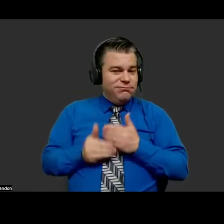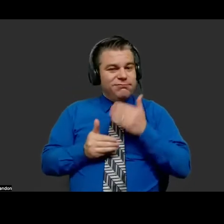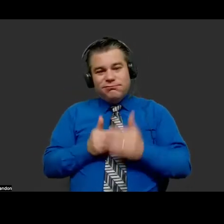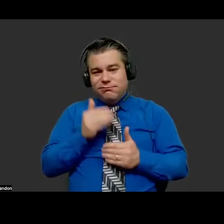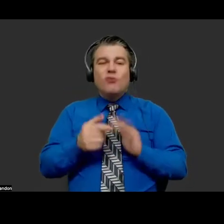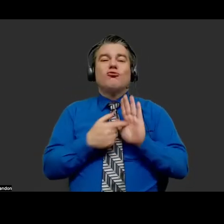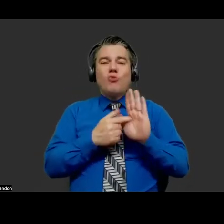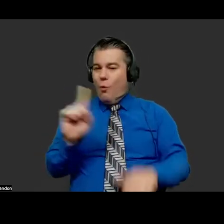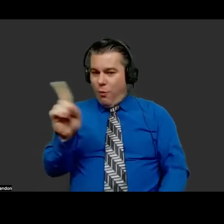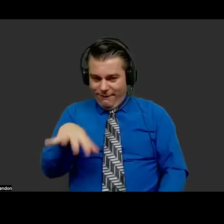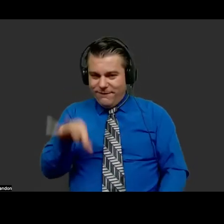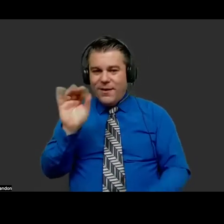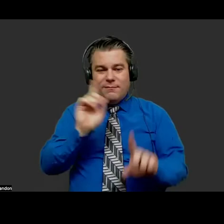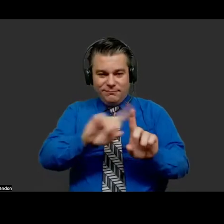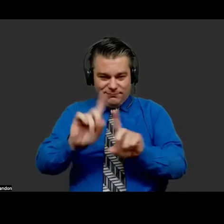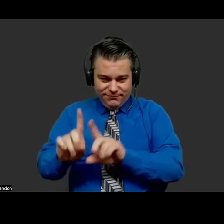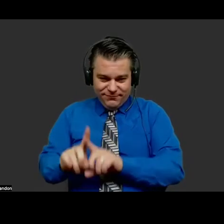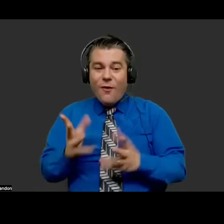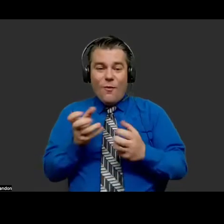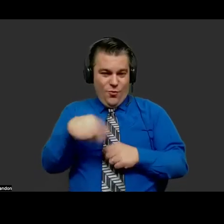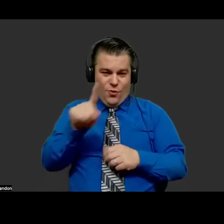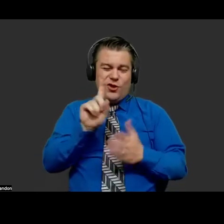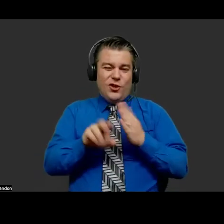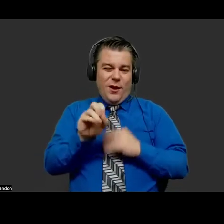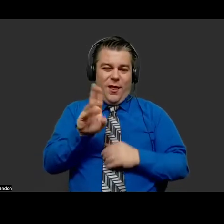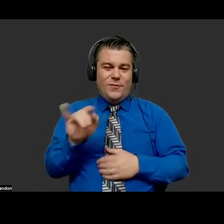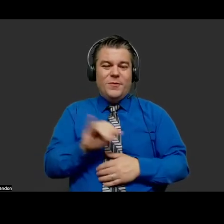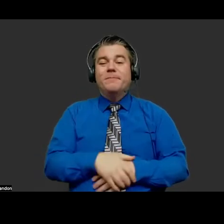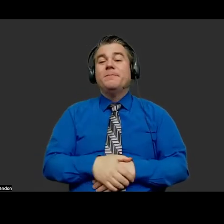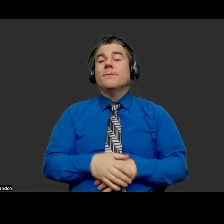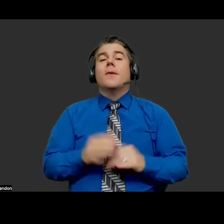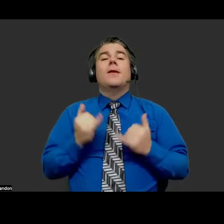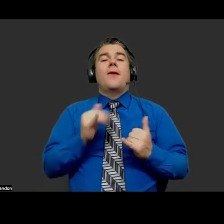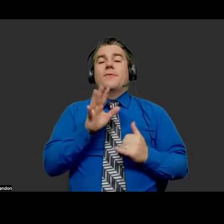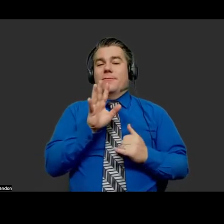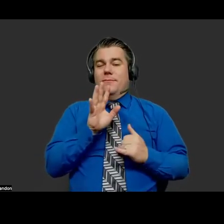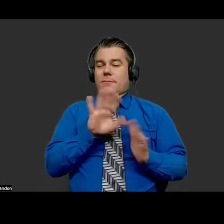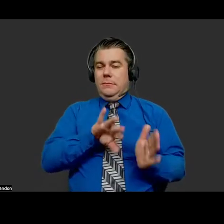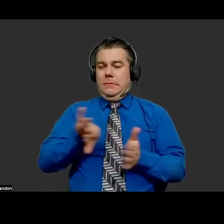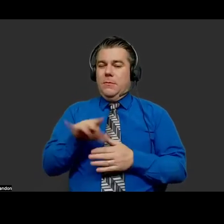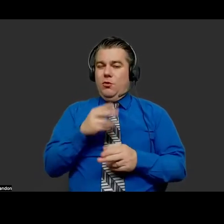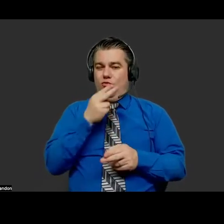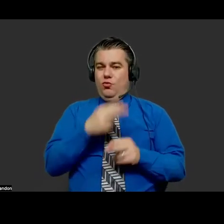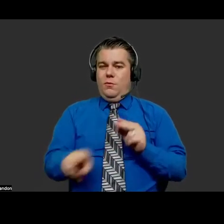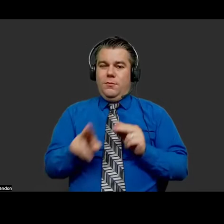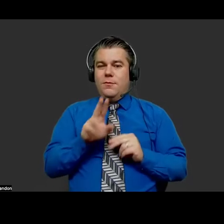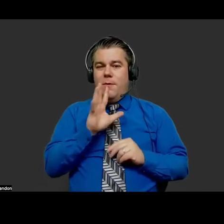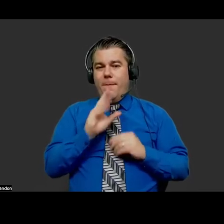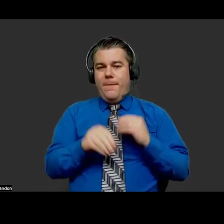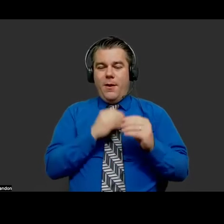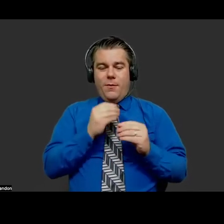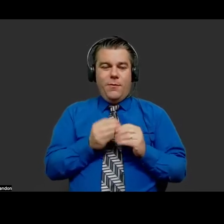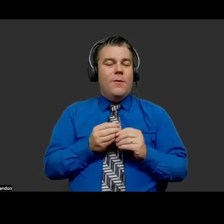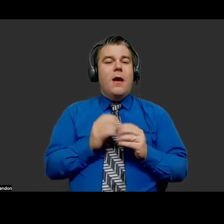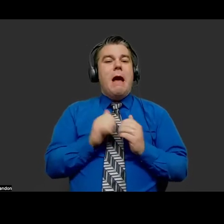is. Okay. And I want you guys to check it out too. All right. But let's talk really quick about how they upgraded